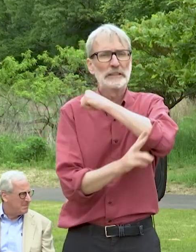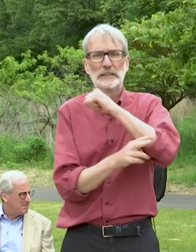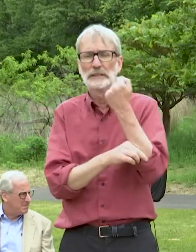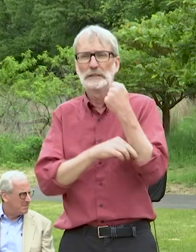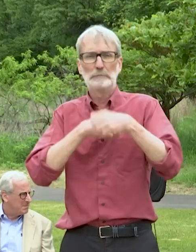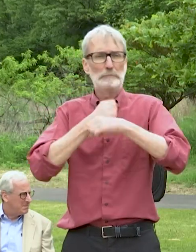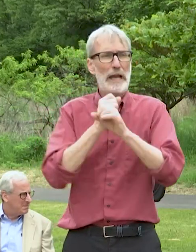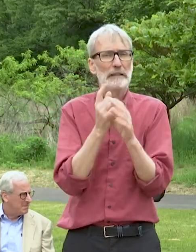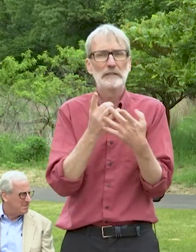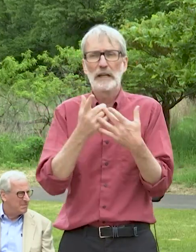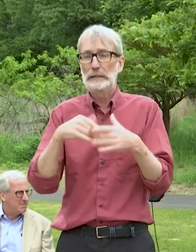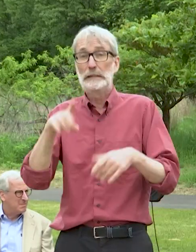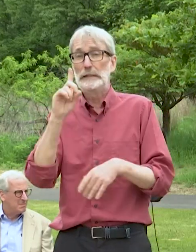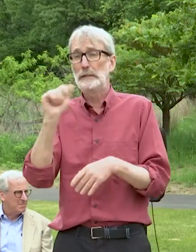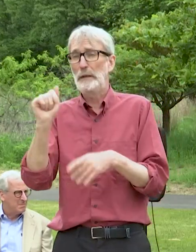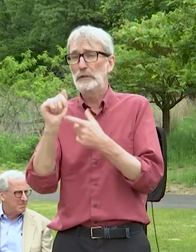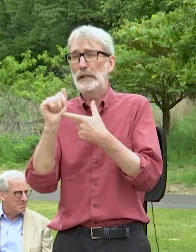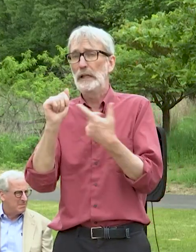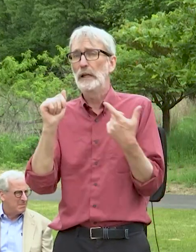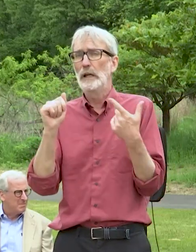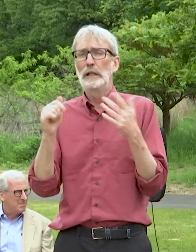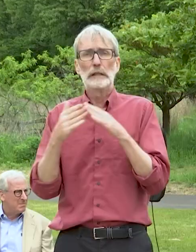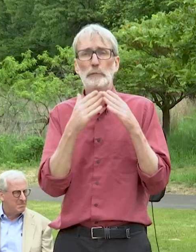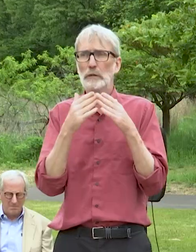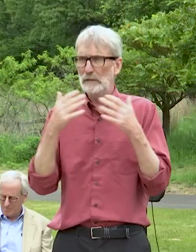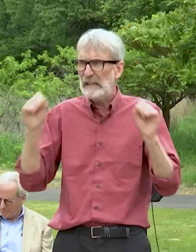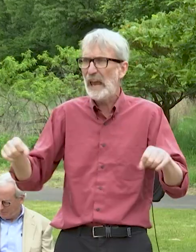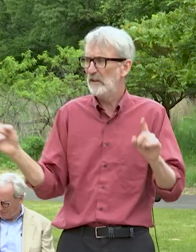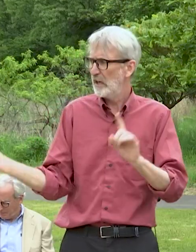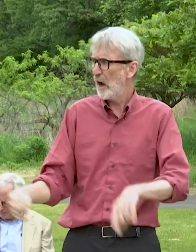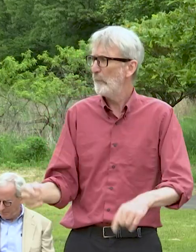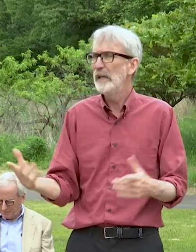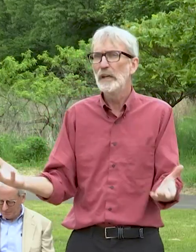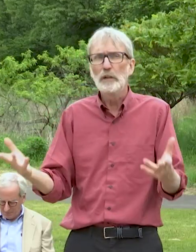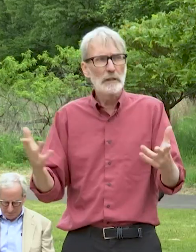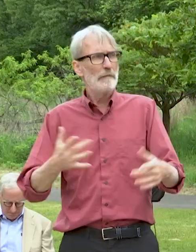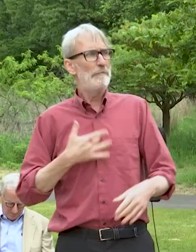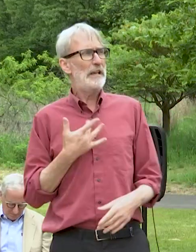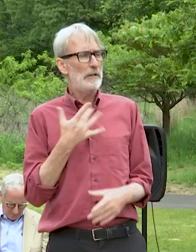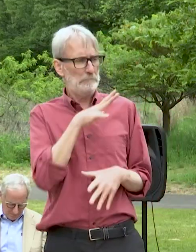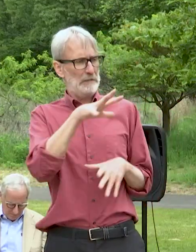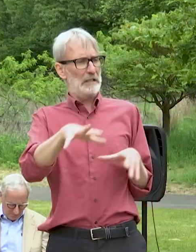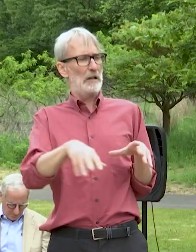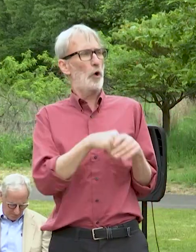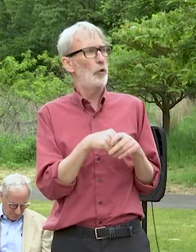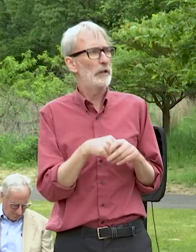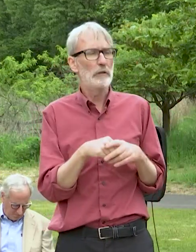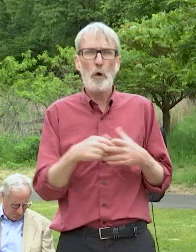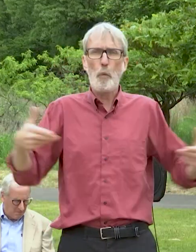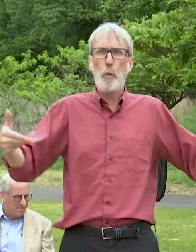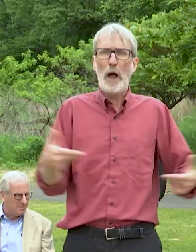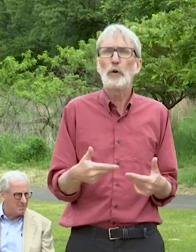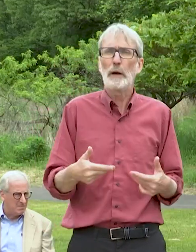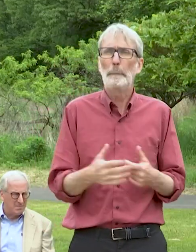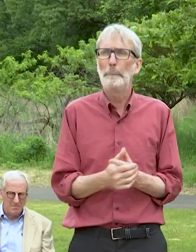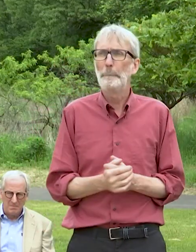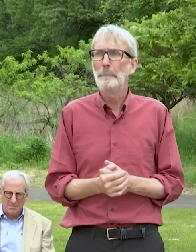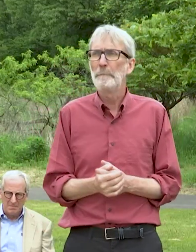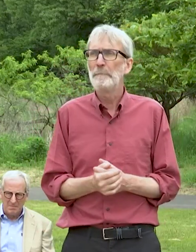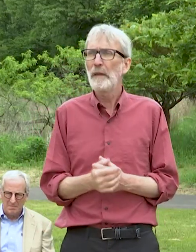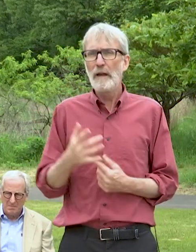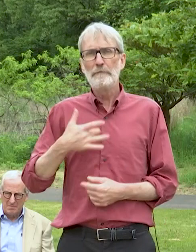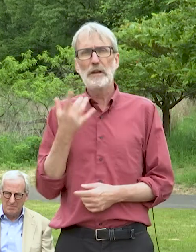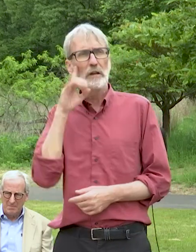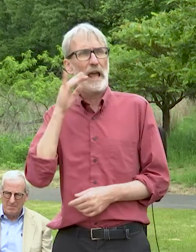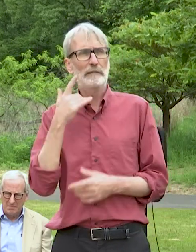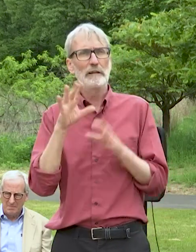Our disability community now has a place where they can come and feel included, feel welcome, feel like